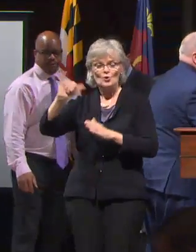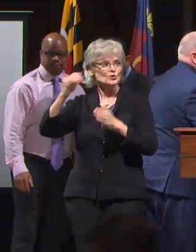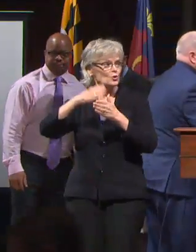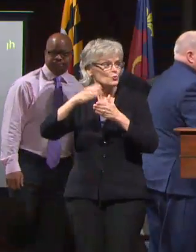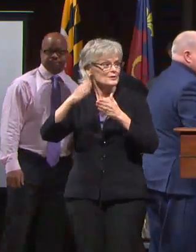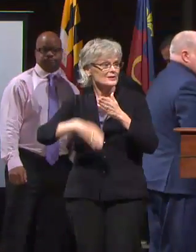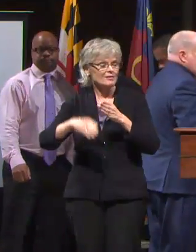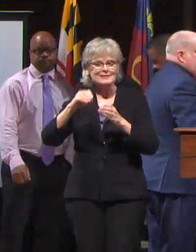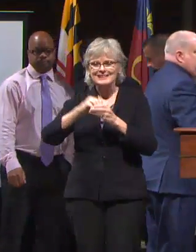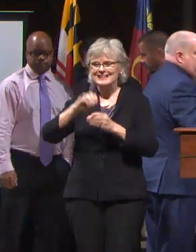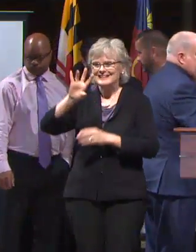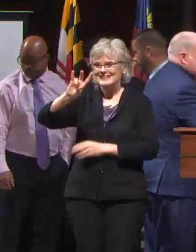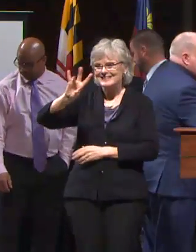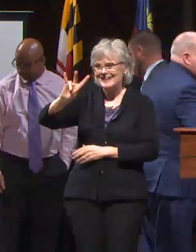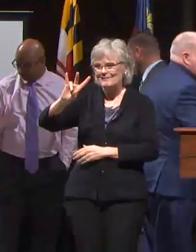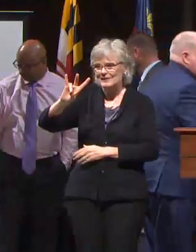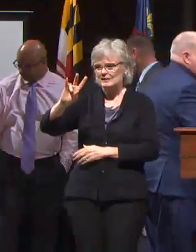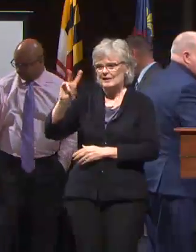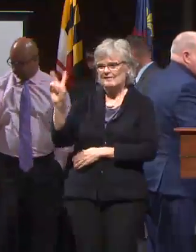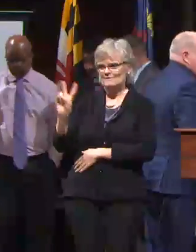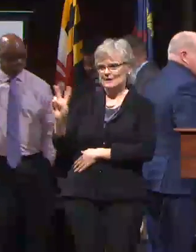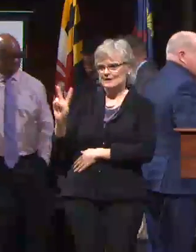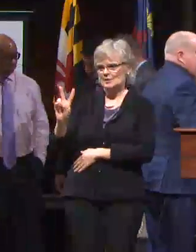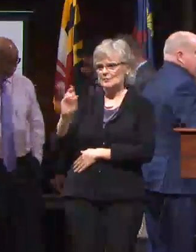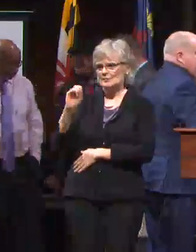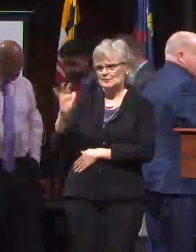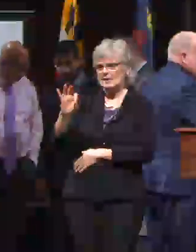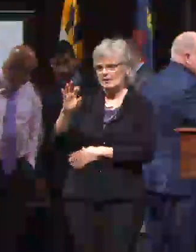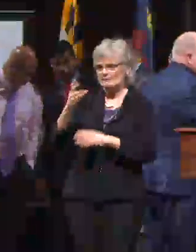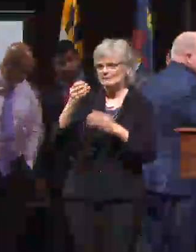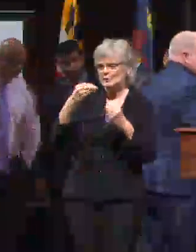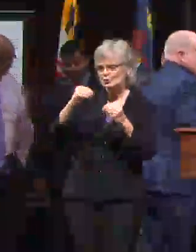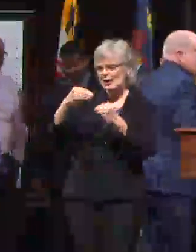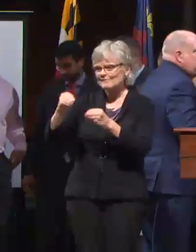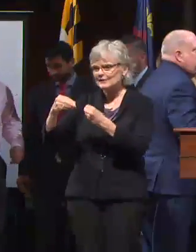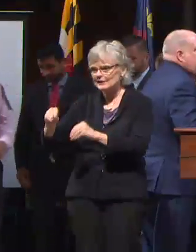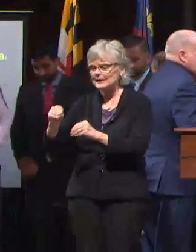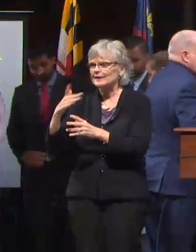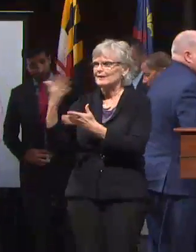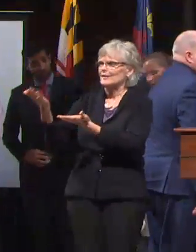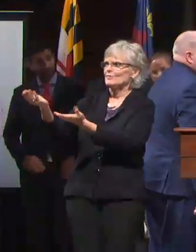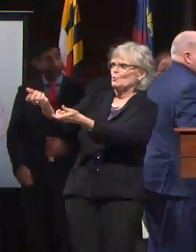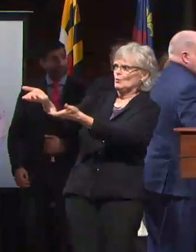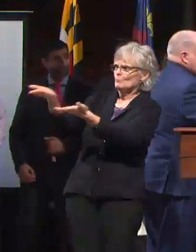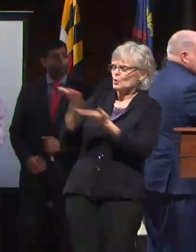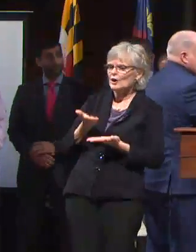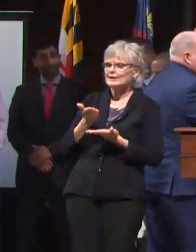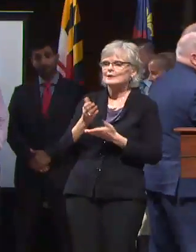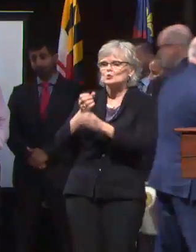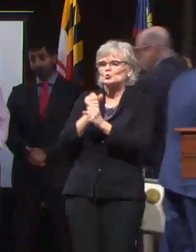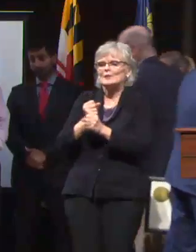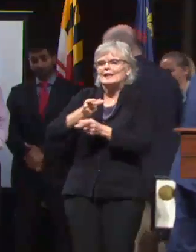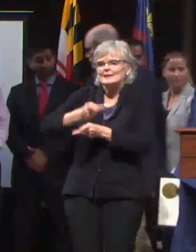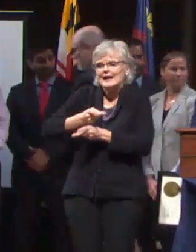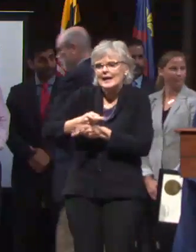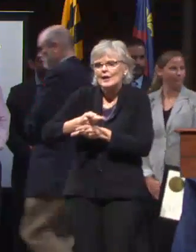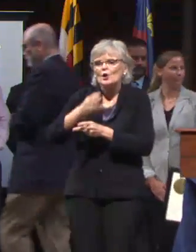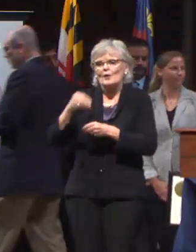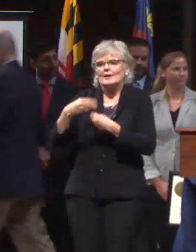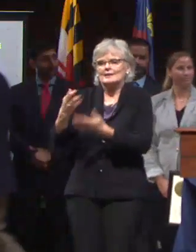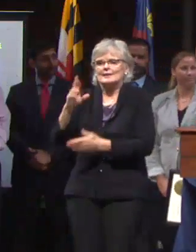in 7 human trafficking victims taken in to receive care and resources. Thank you for your hard